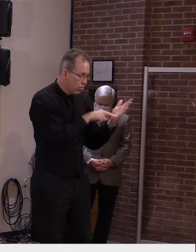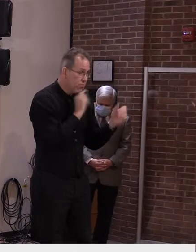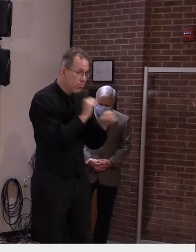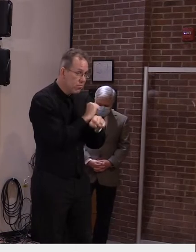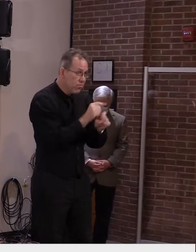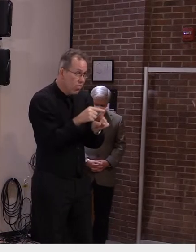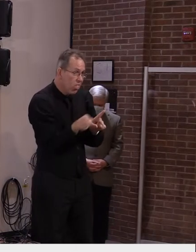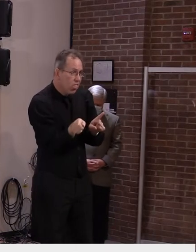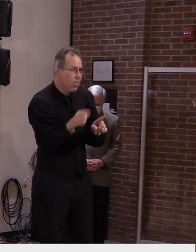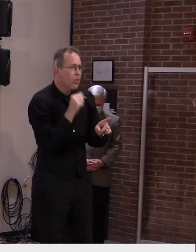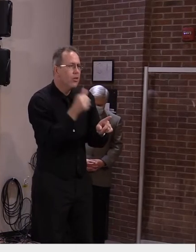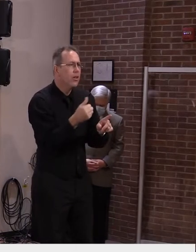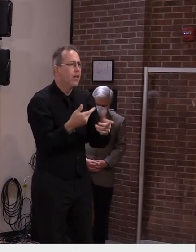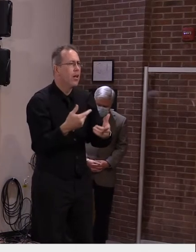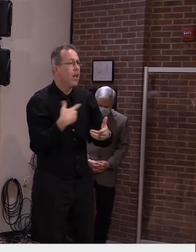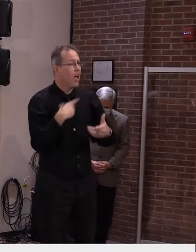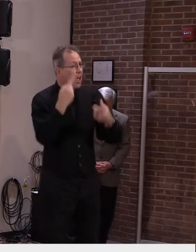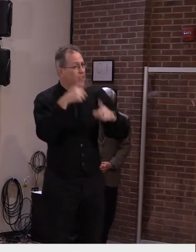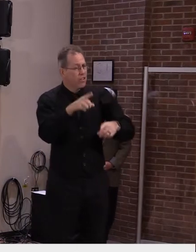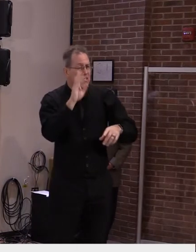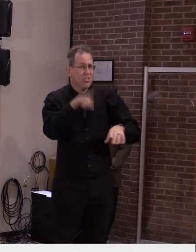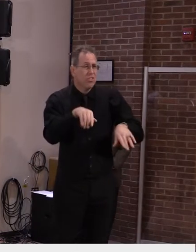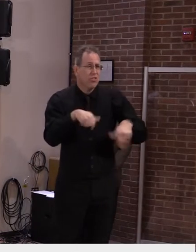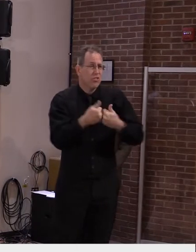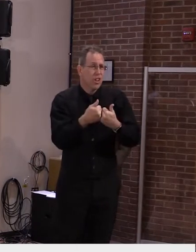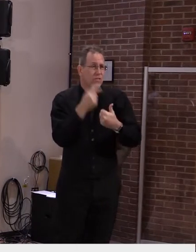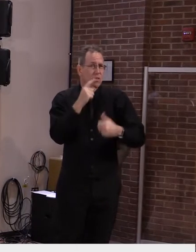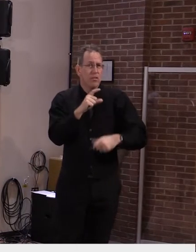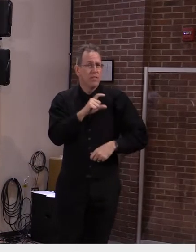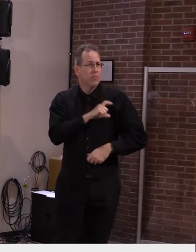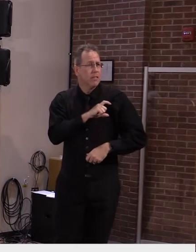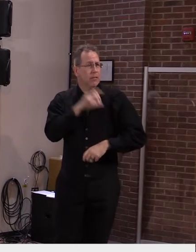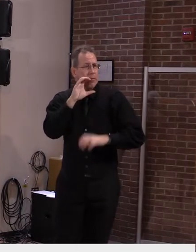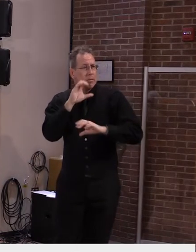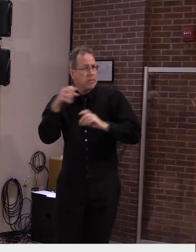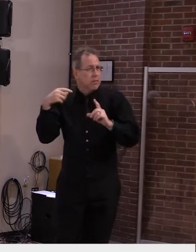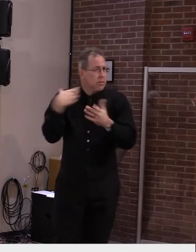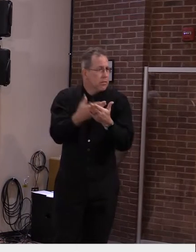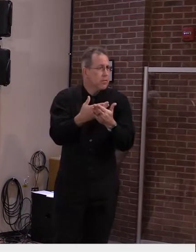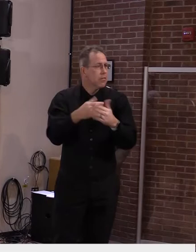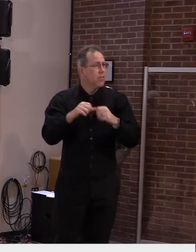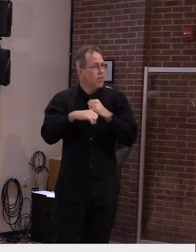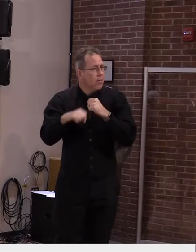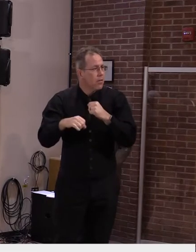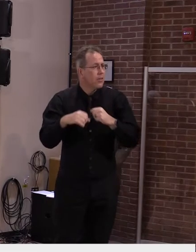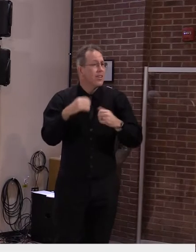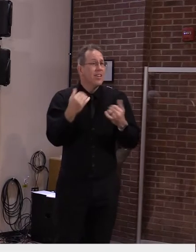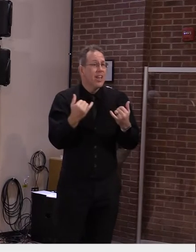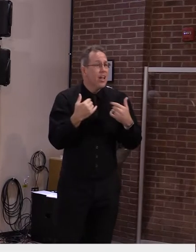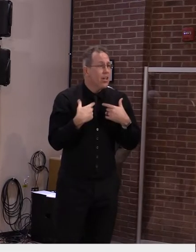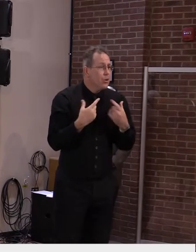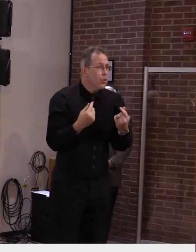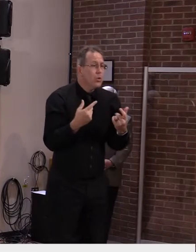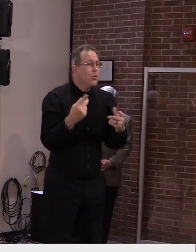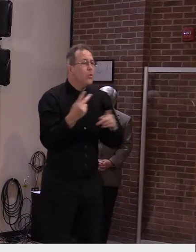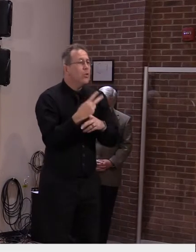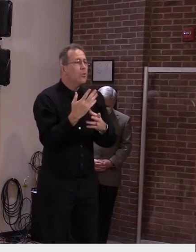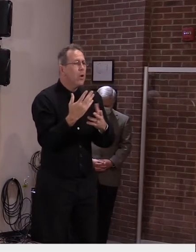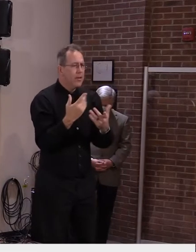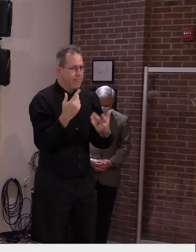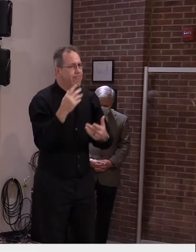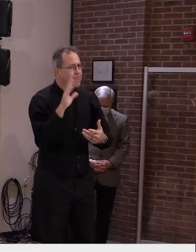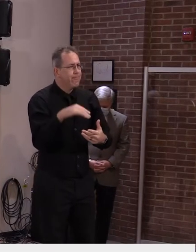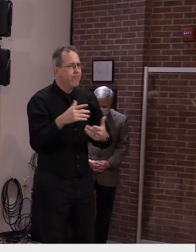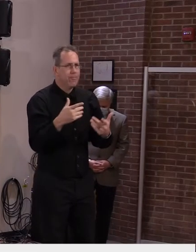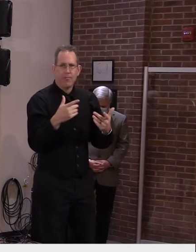this is a challenge, and it's not one. It is exacerbated significantly by the staffing challenges that